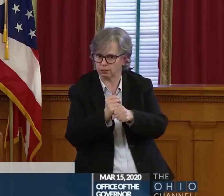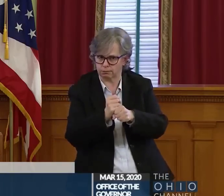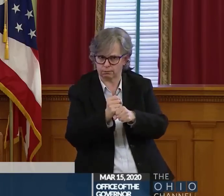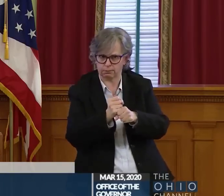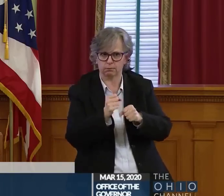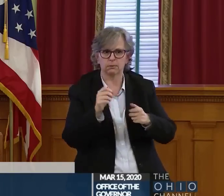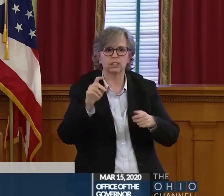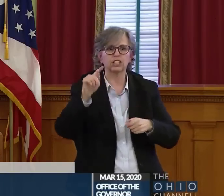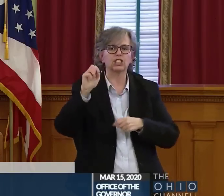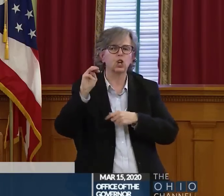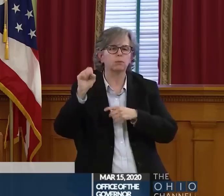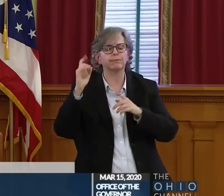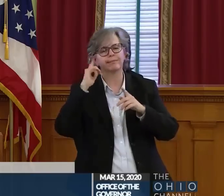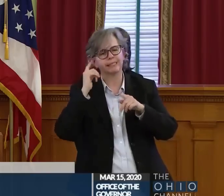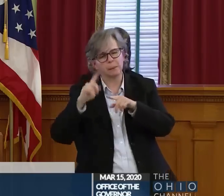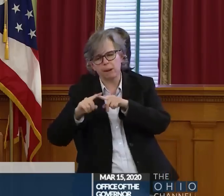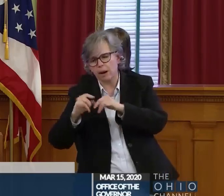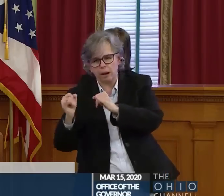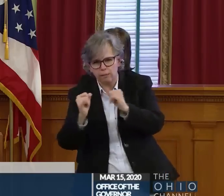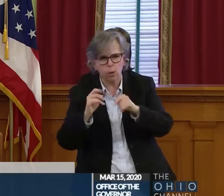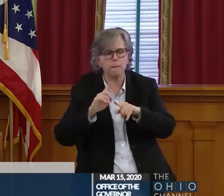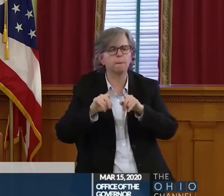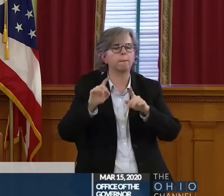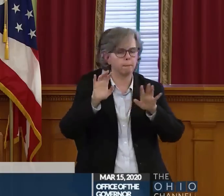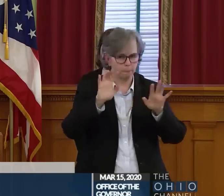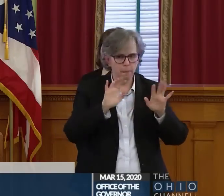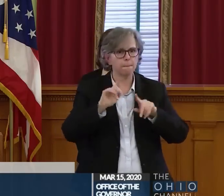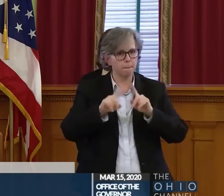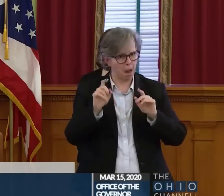case-by-case basis based on the borrower's ability to repay.